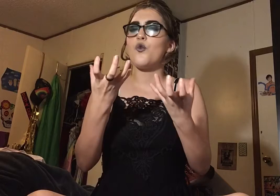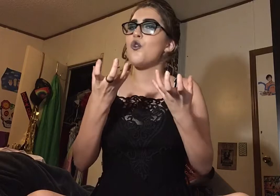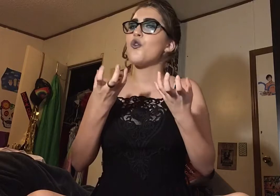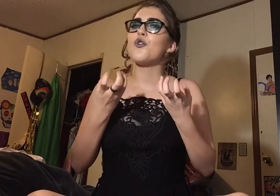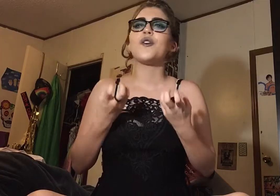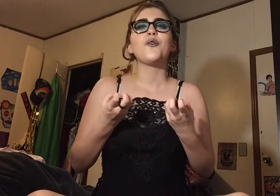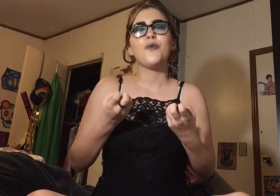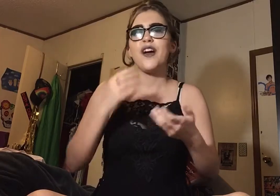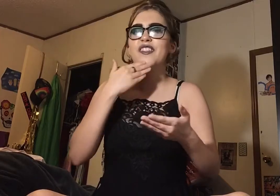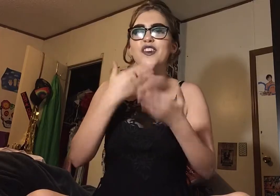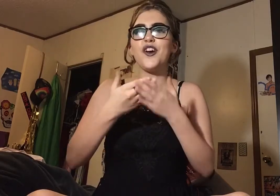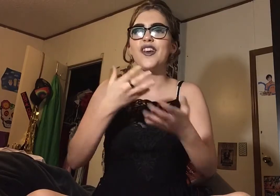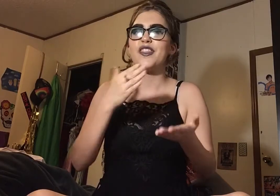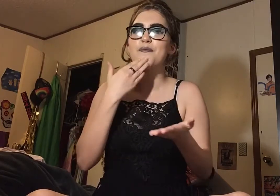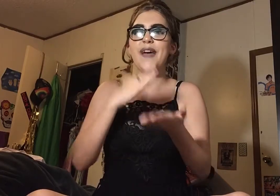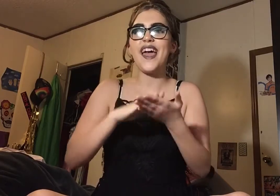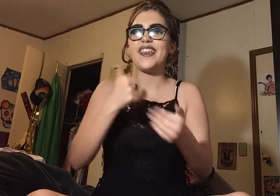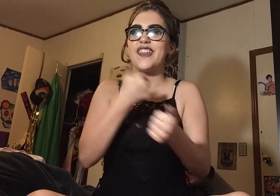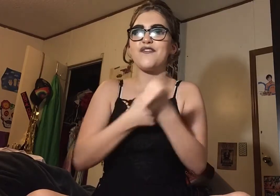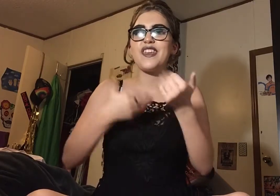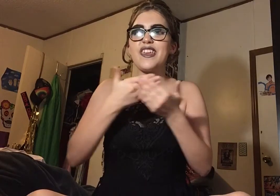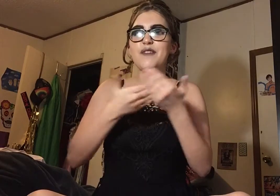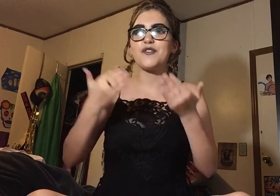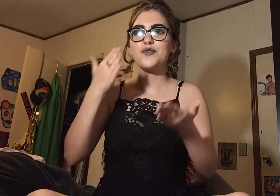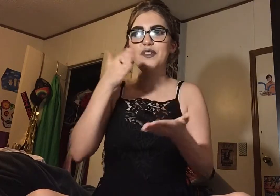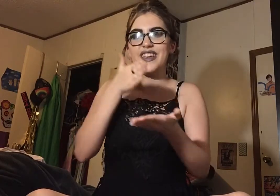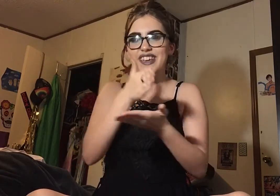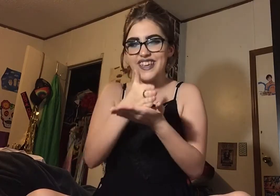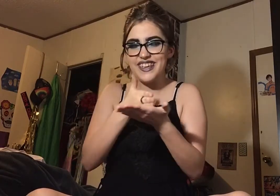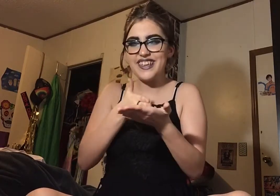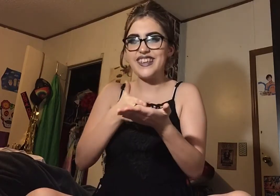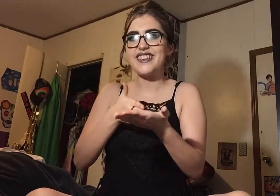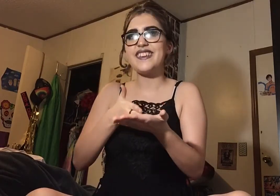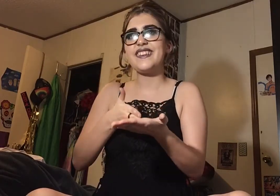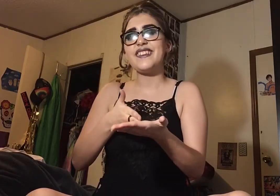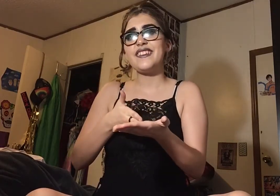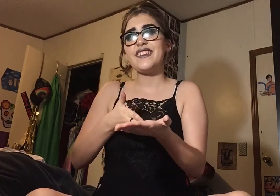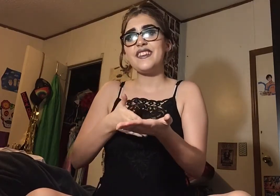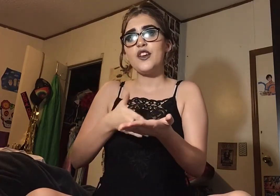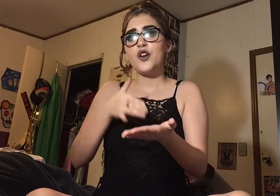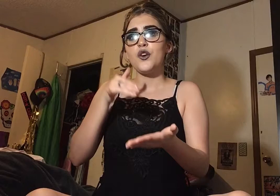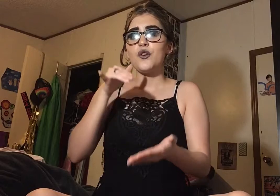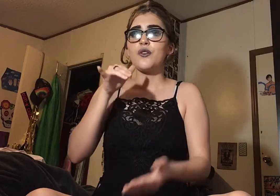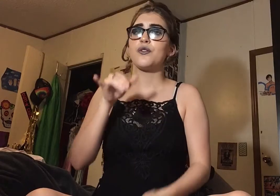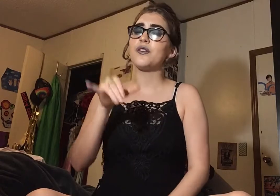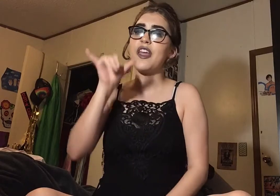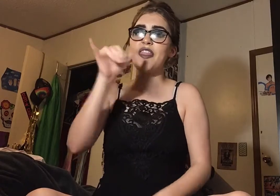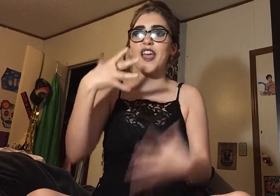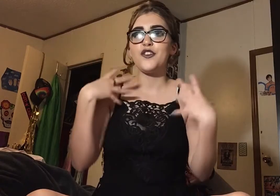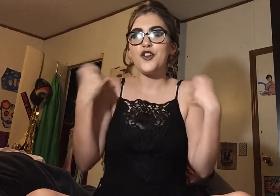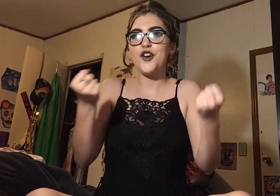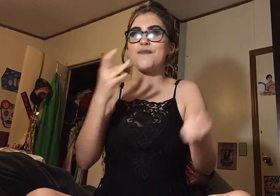Ooh, want the good and the bad, everything in between. Ooh, gotta cure my